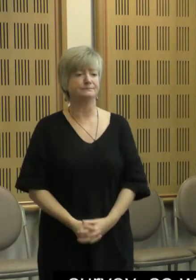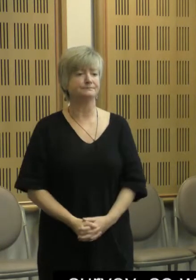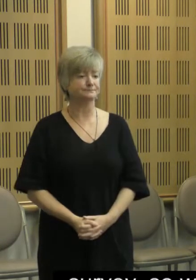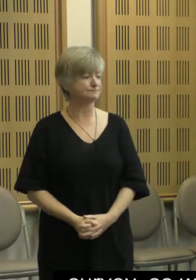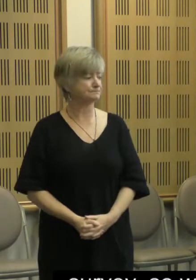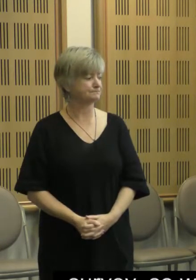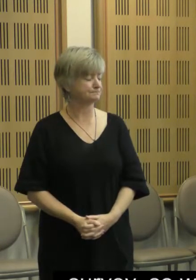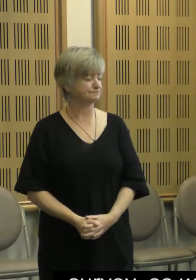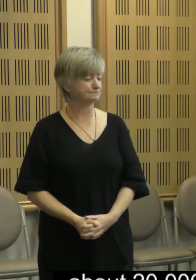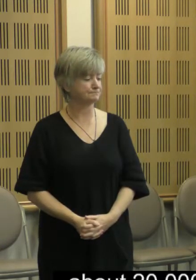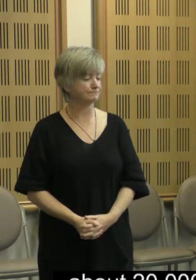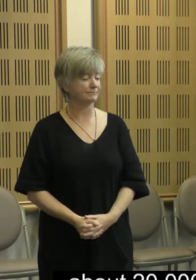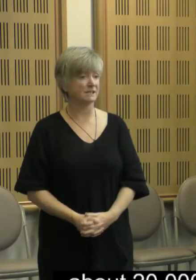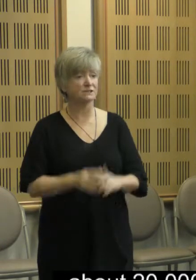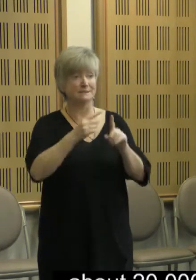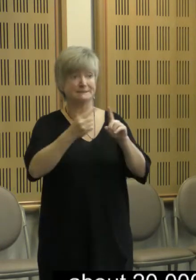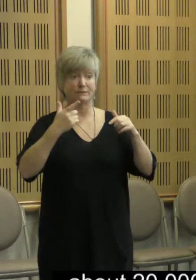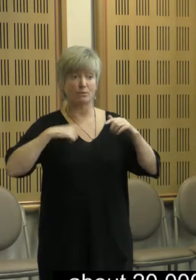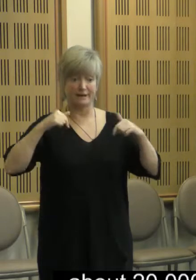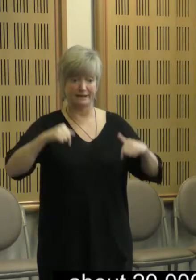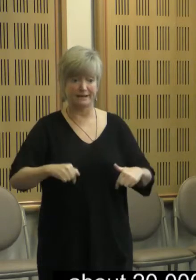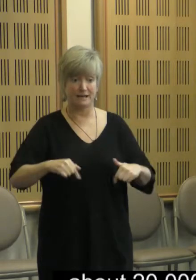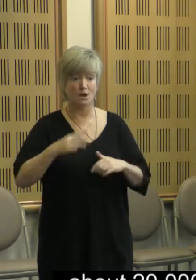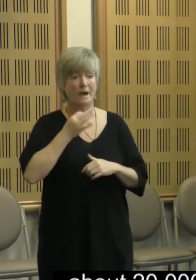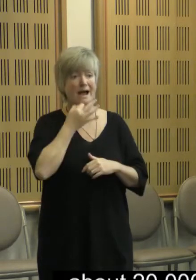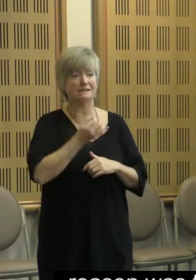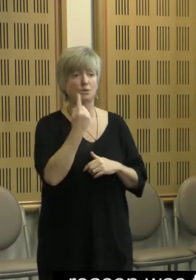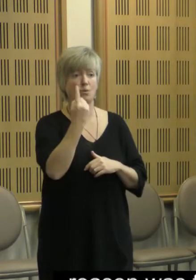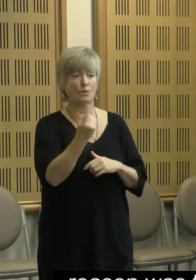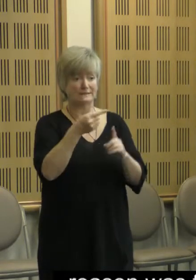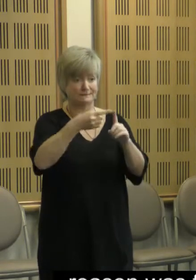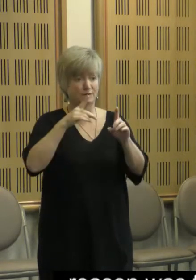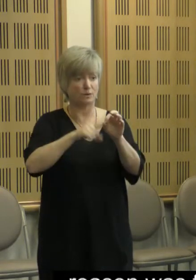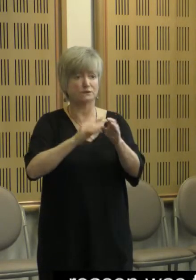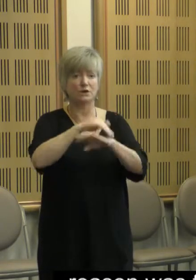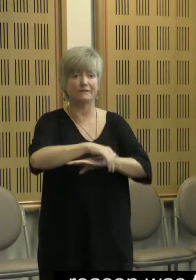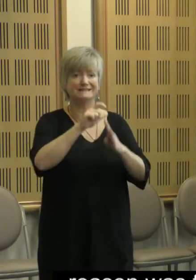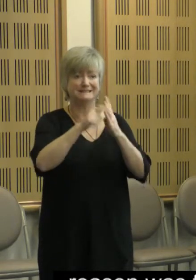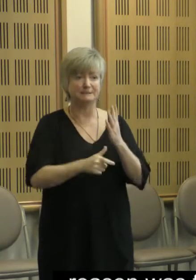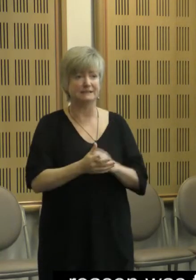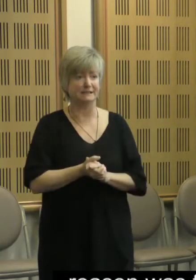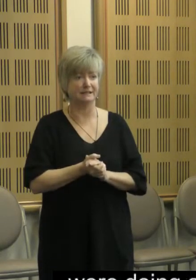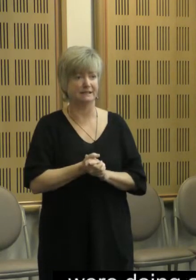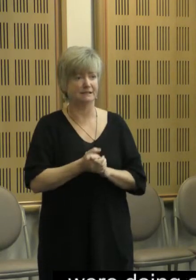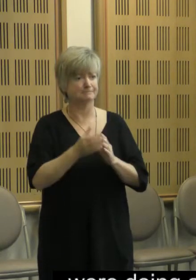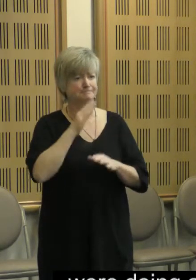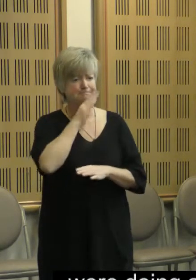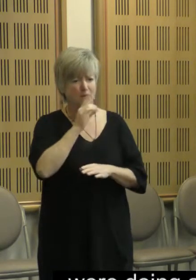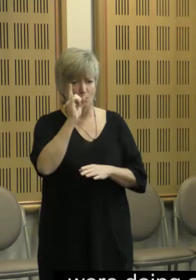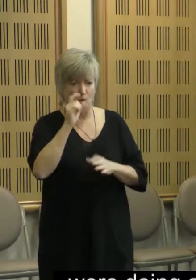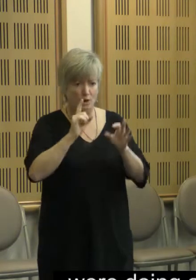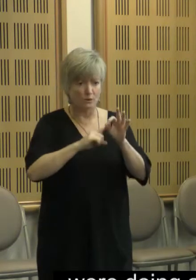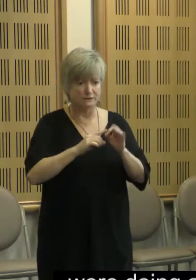And specifically why I'm here today is because we asked one question around disability, and it was hard to decide what question we were going to ask, but it's the